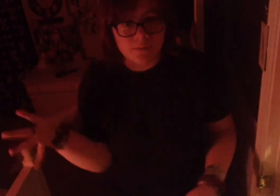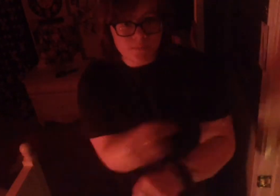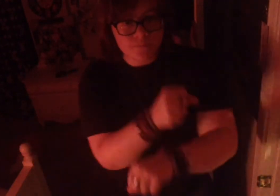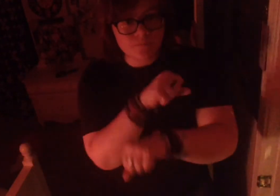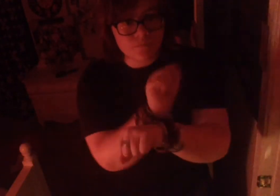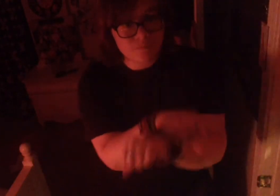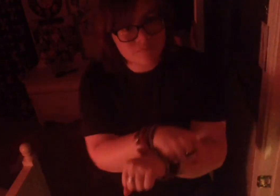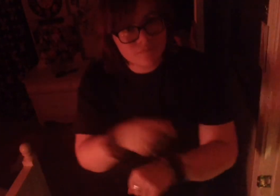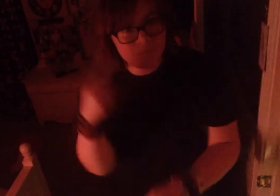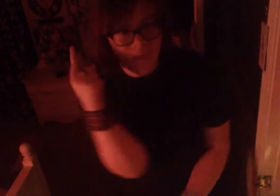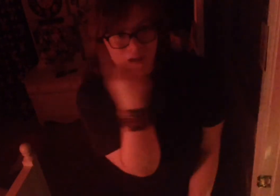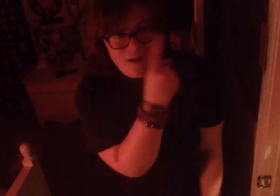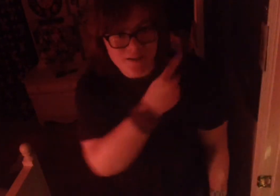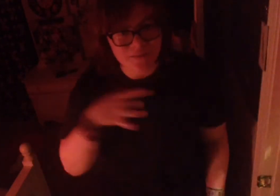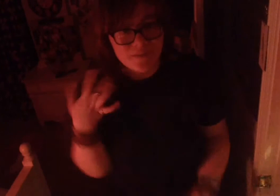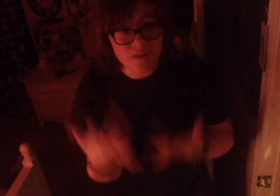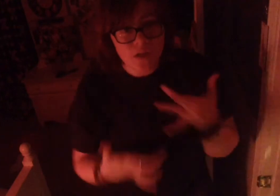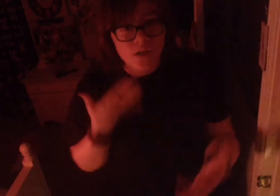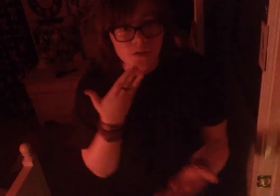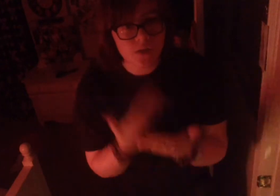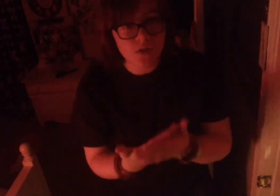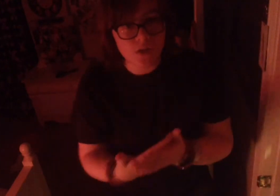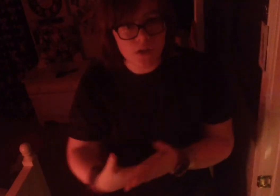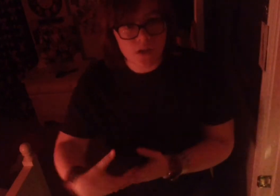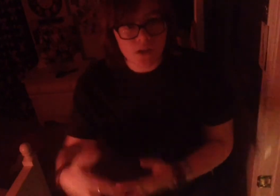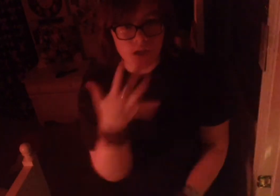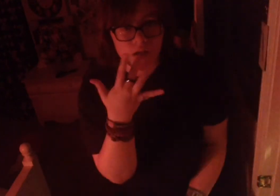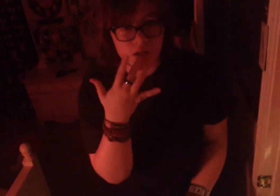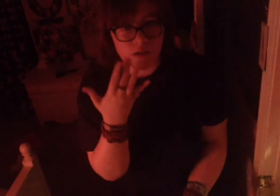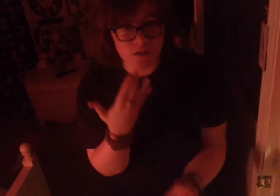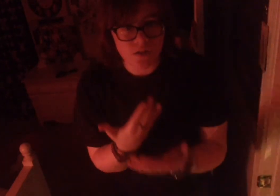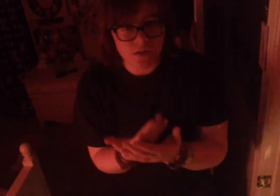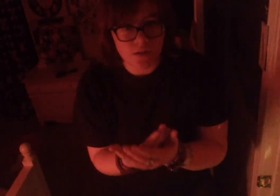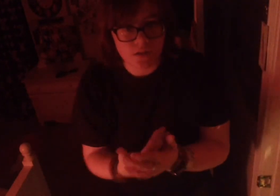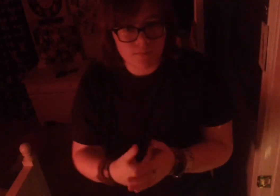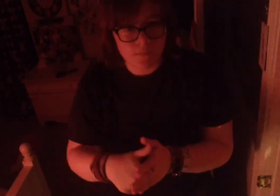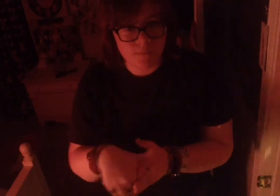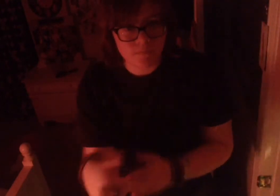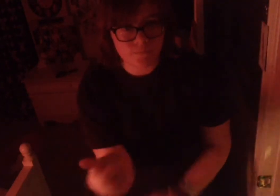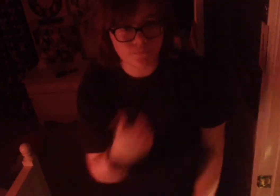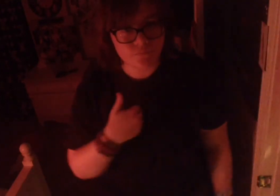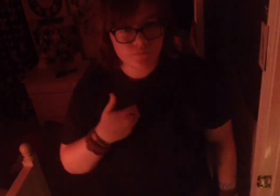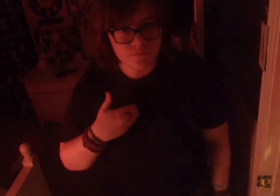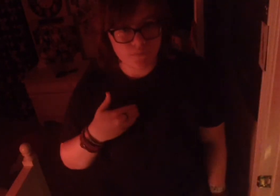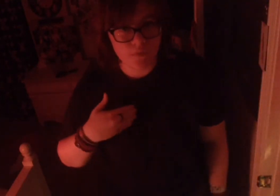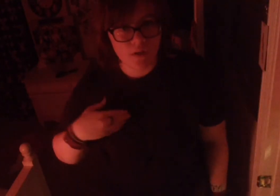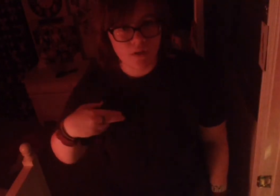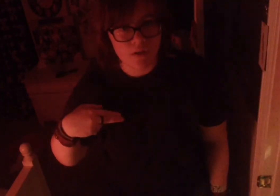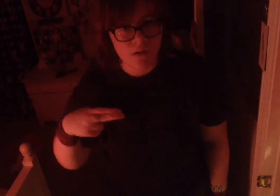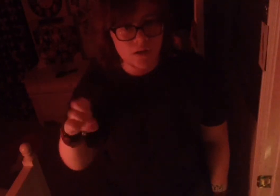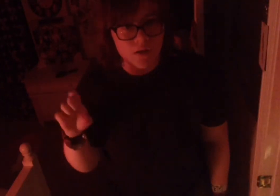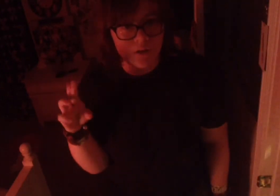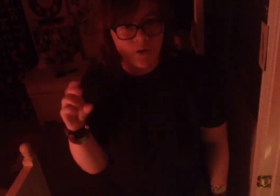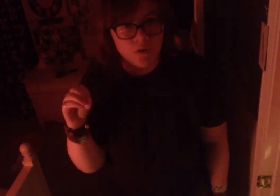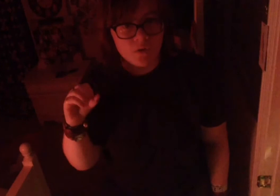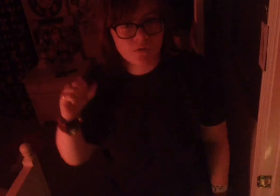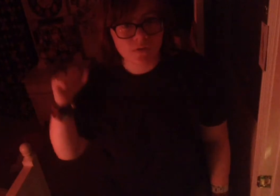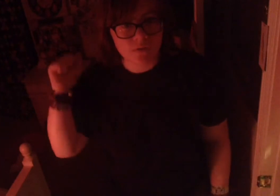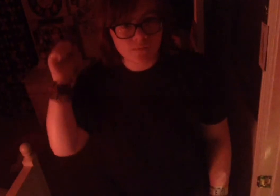chain and raise your eyes. If it feels good, tastes good, it must be mine. Heroes always